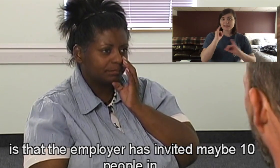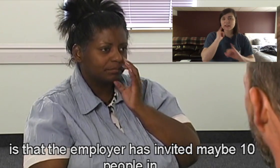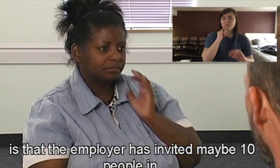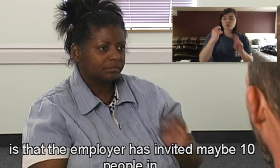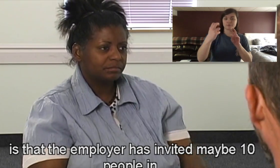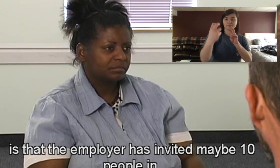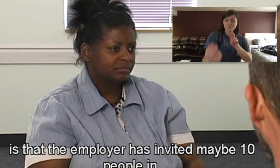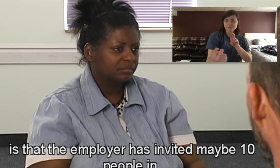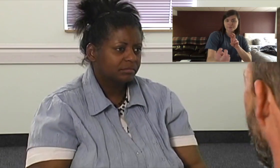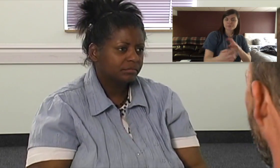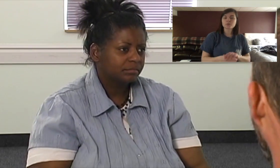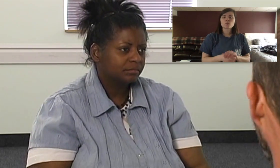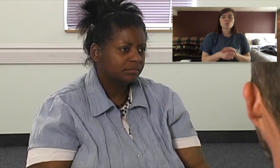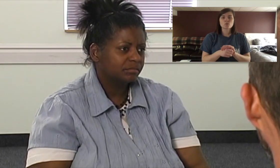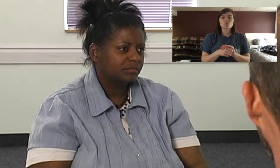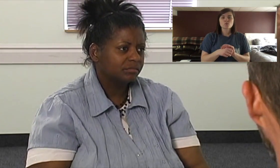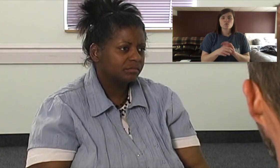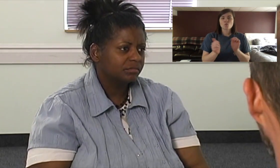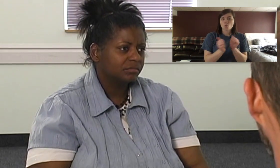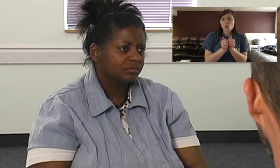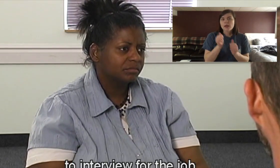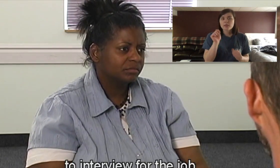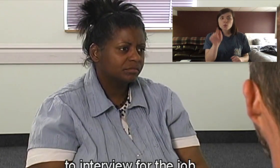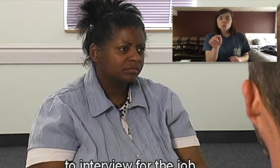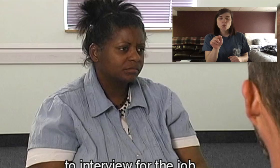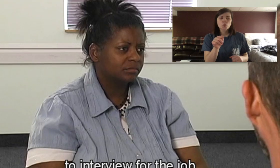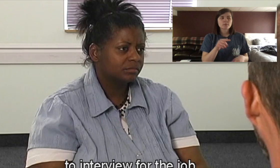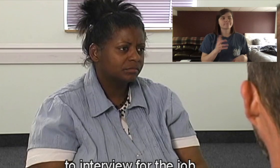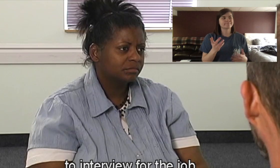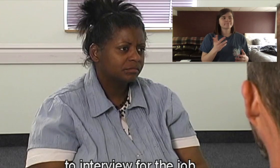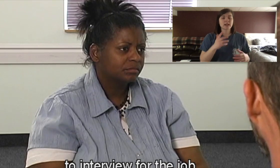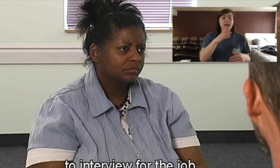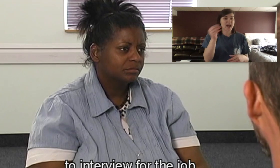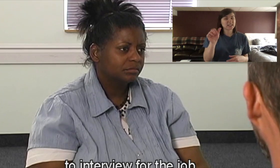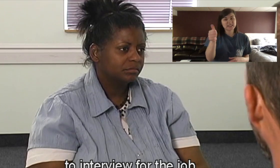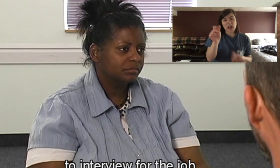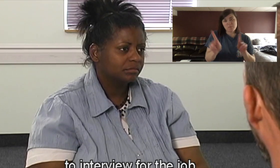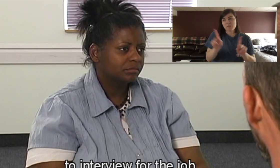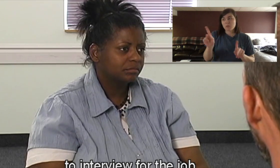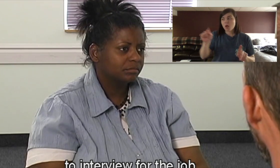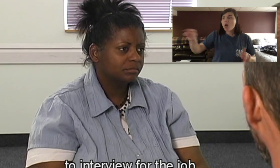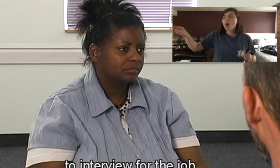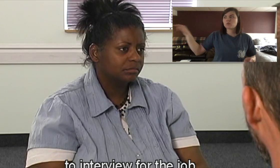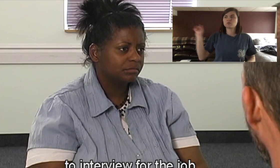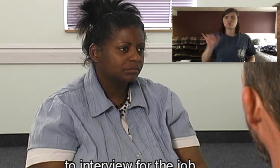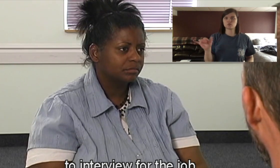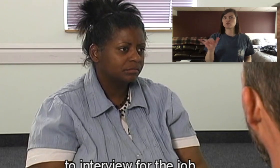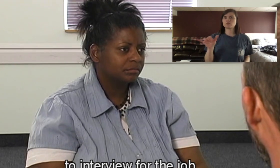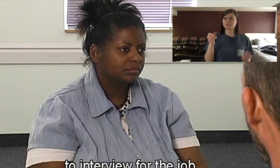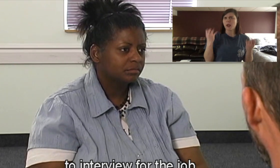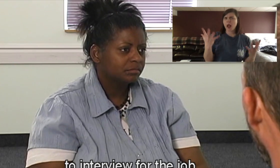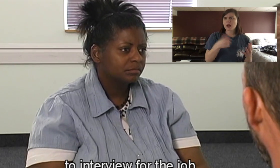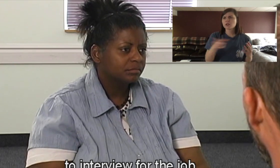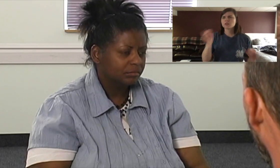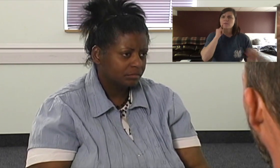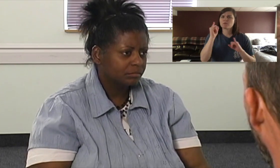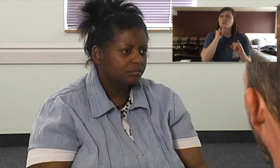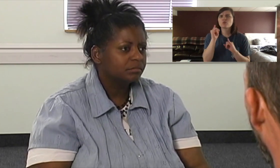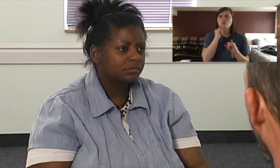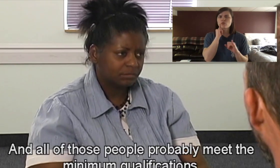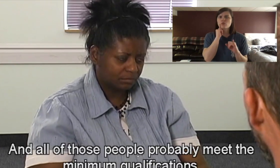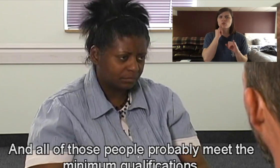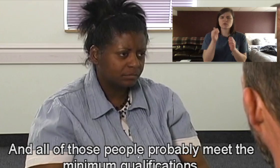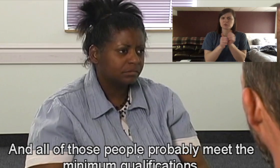an employer has invited maybe 10 people in to apply or to interview for a job.